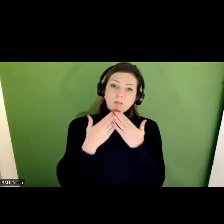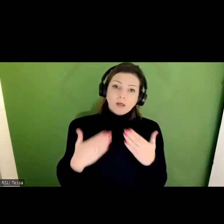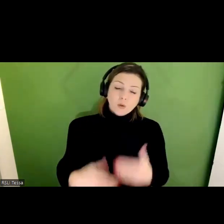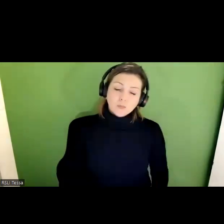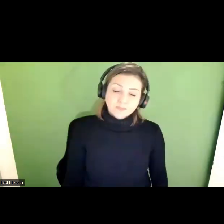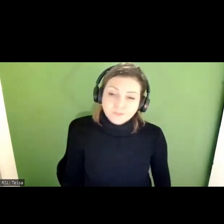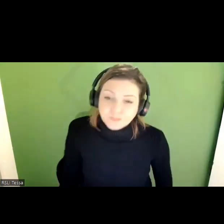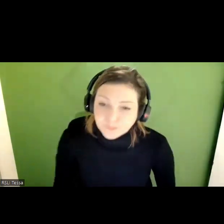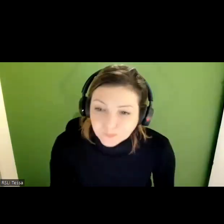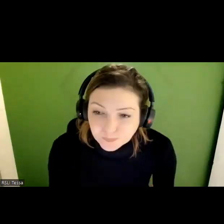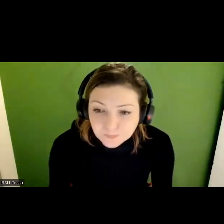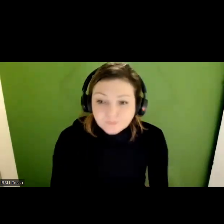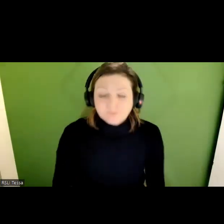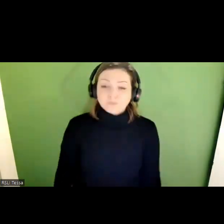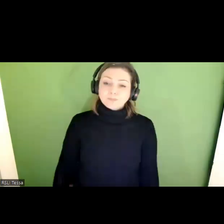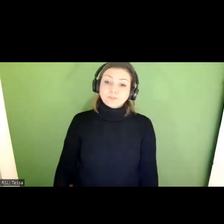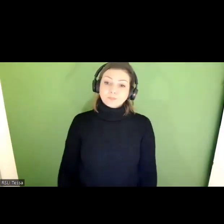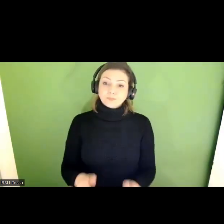Eugenie.